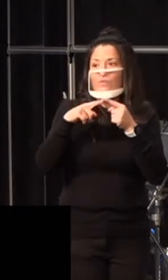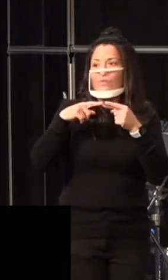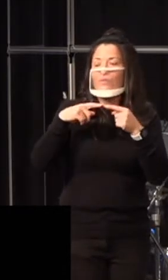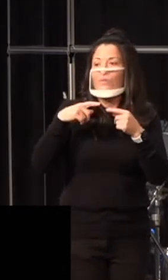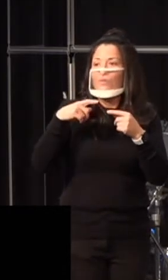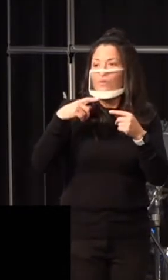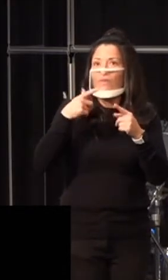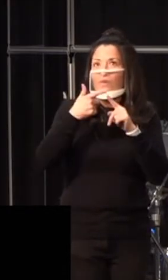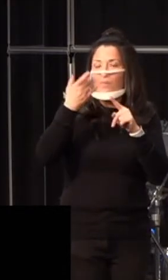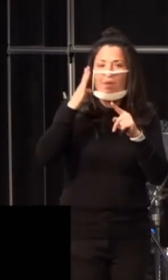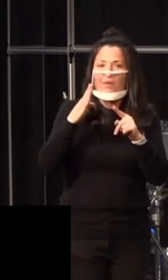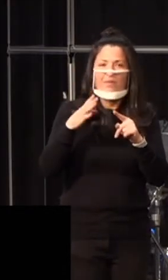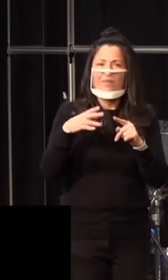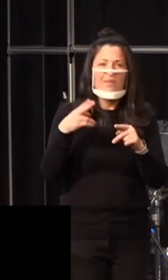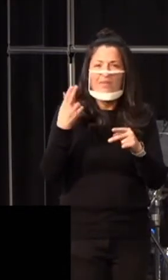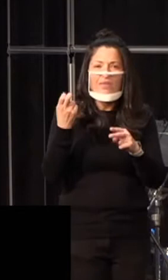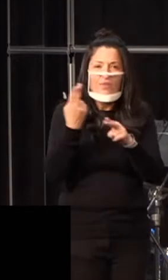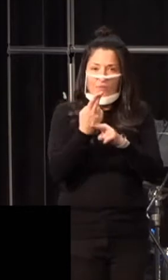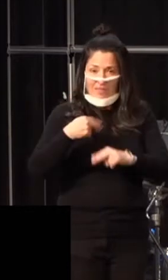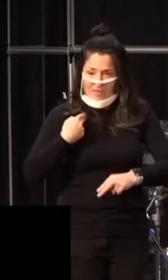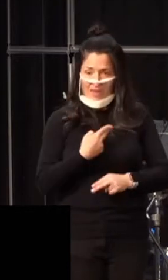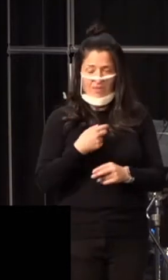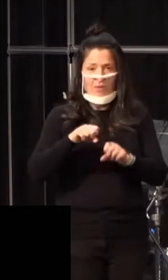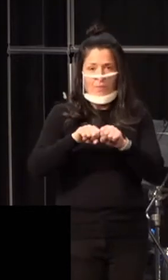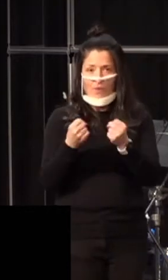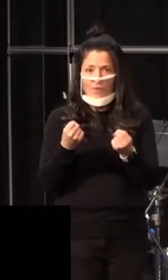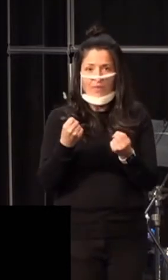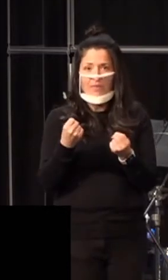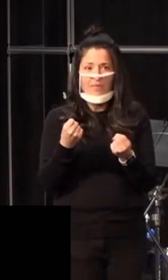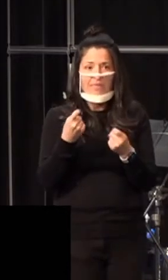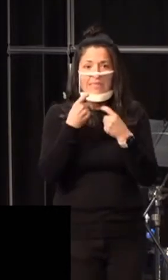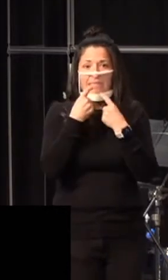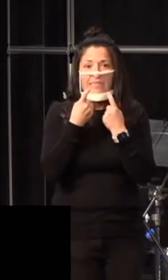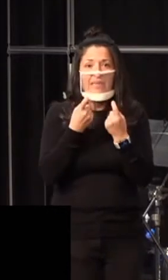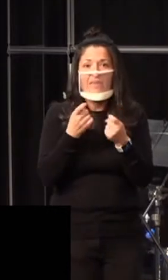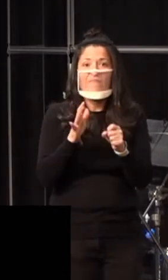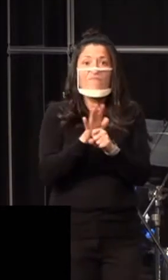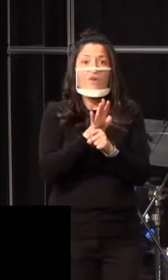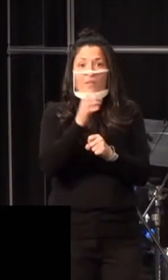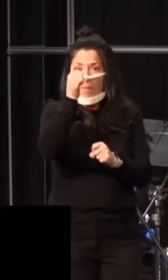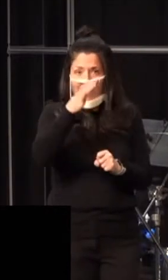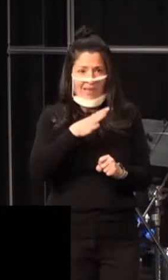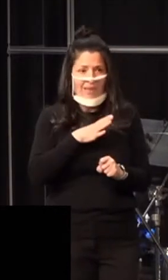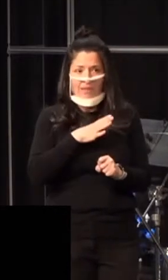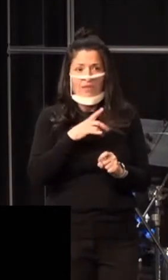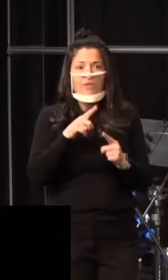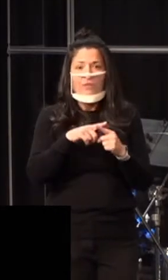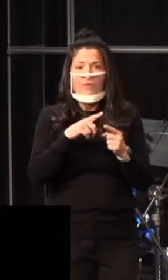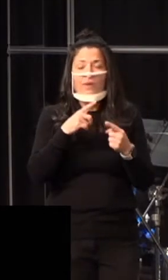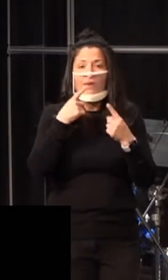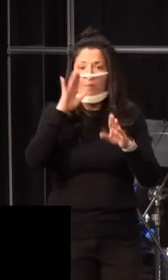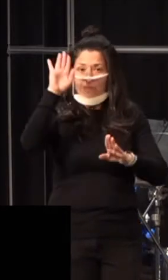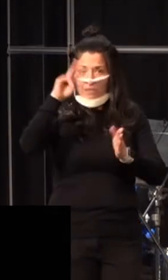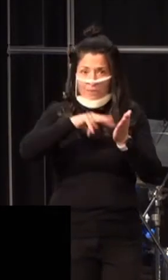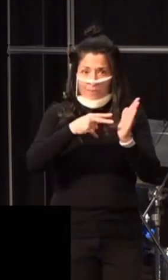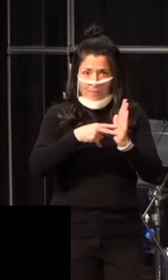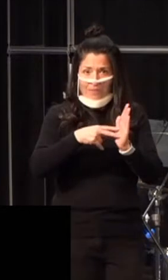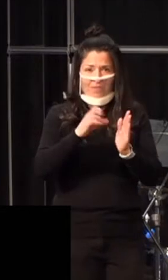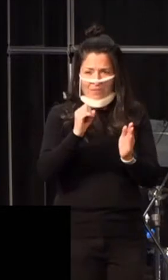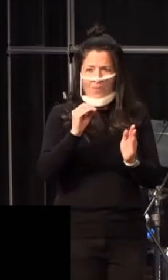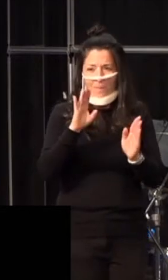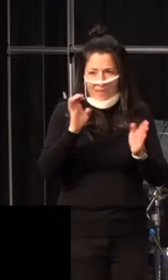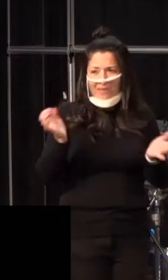He chooses to use us, his broken, sinful humanity, to accomplish his purposes. So be encouraged by that today.